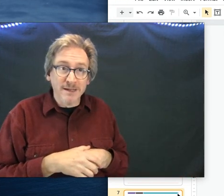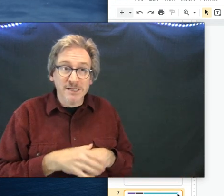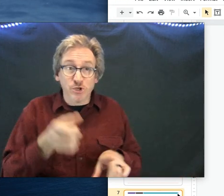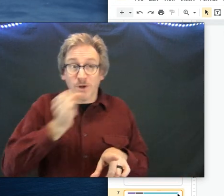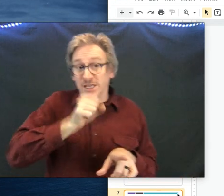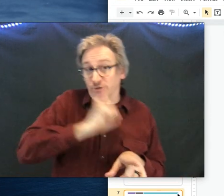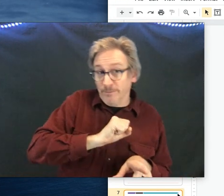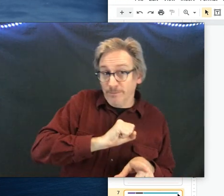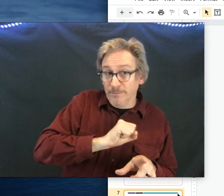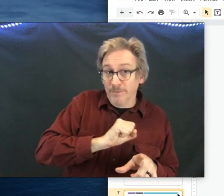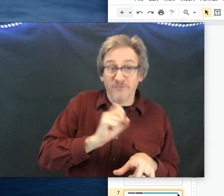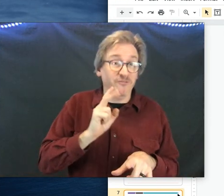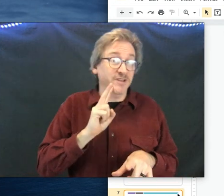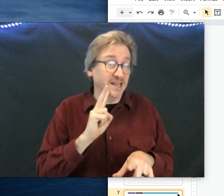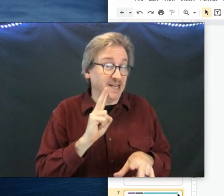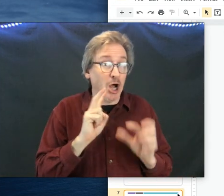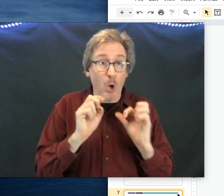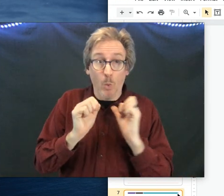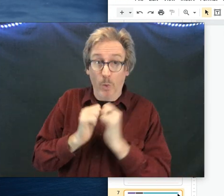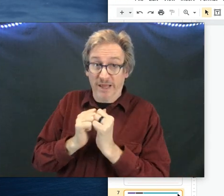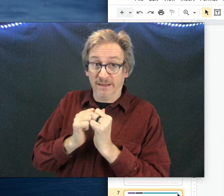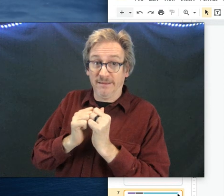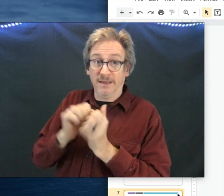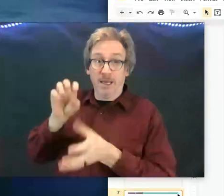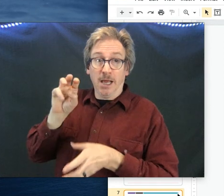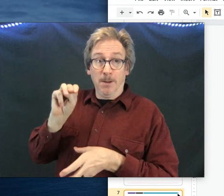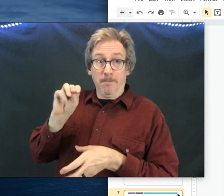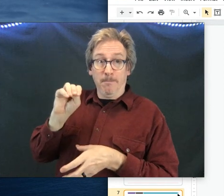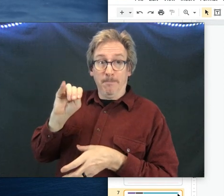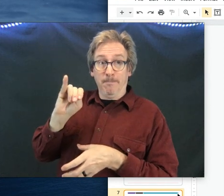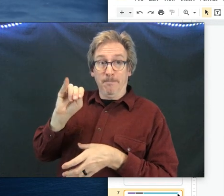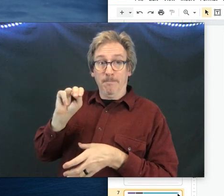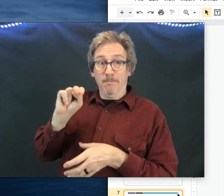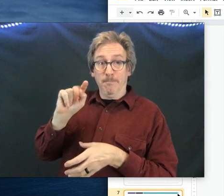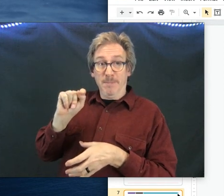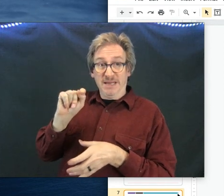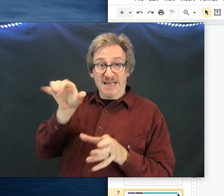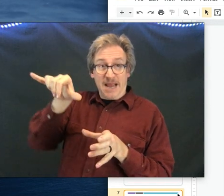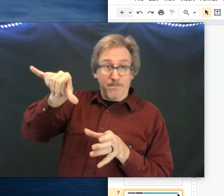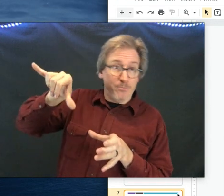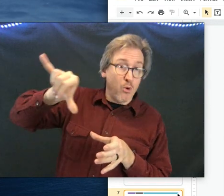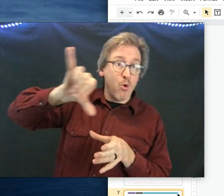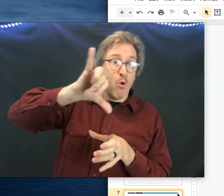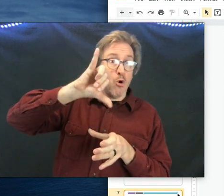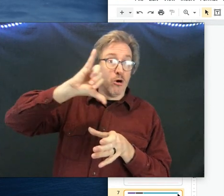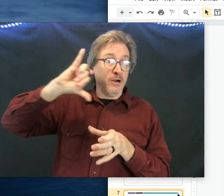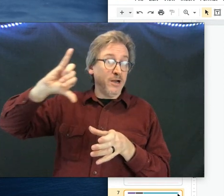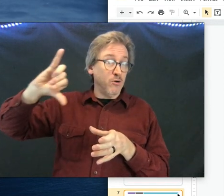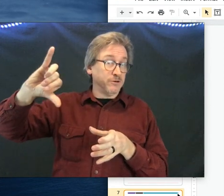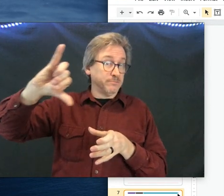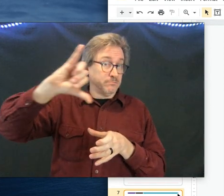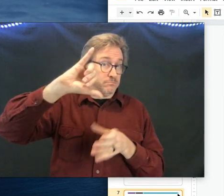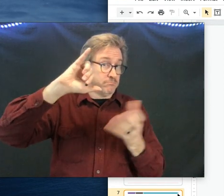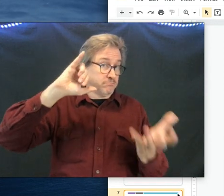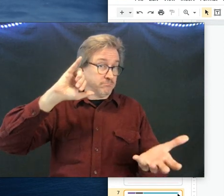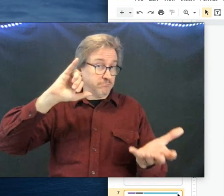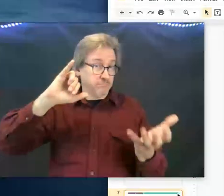Okay. So ice cream, vanilla with mint, and I poured it